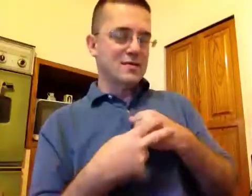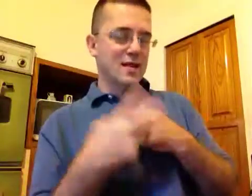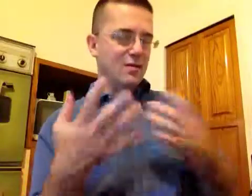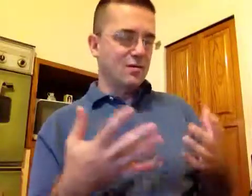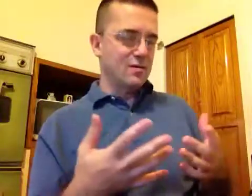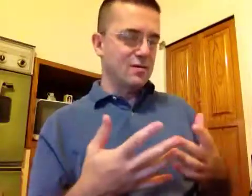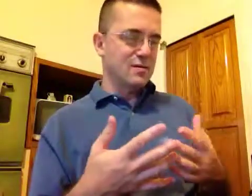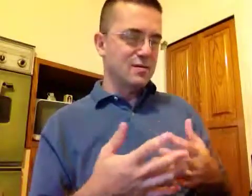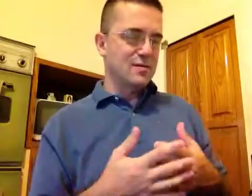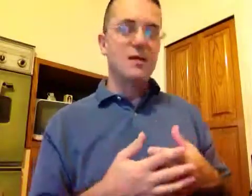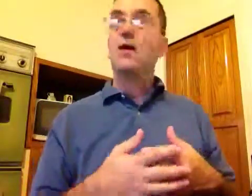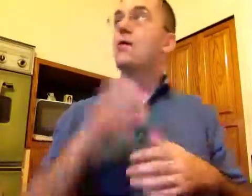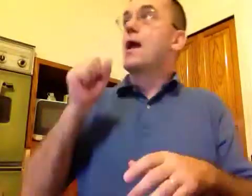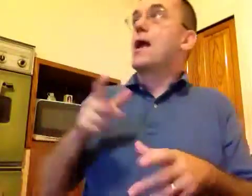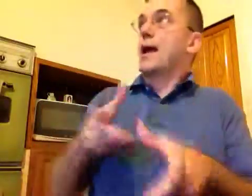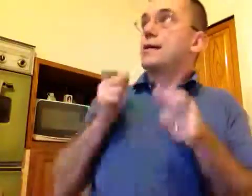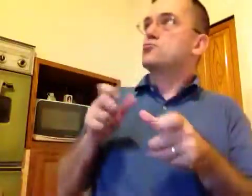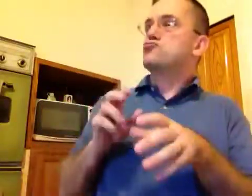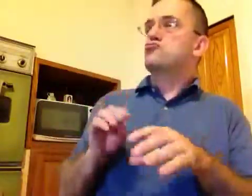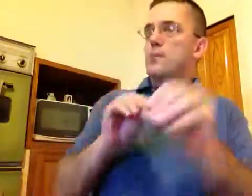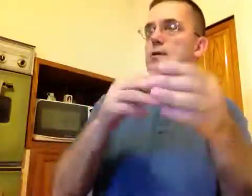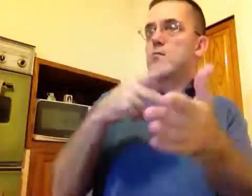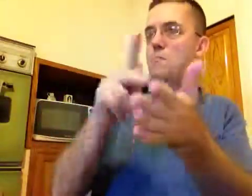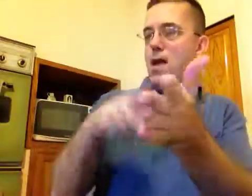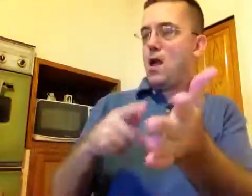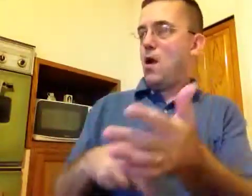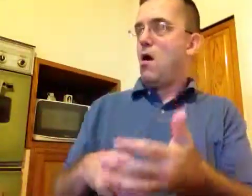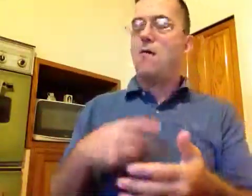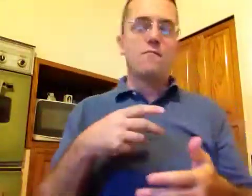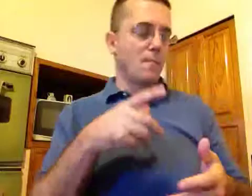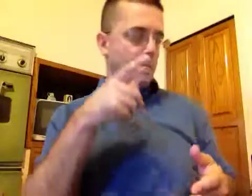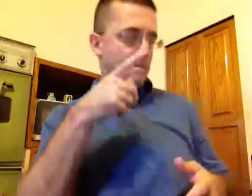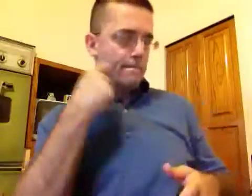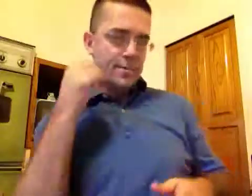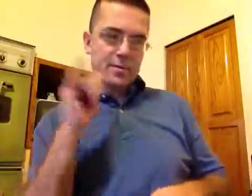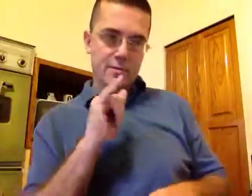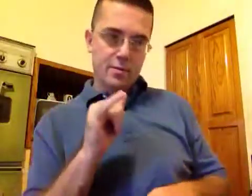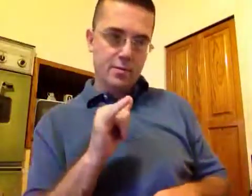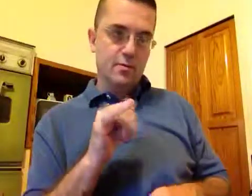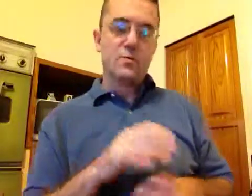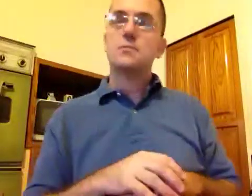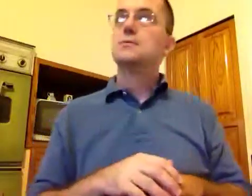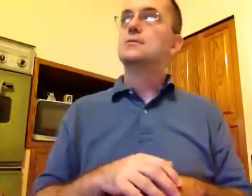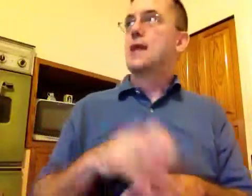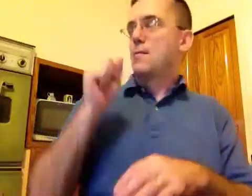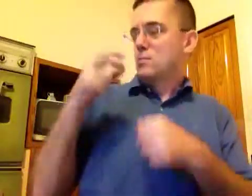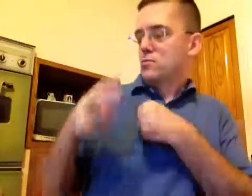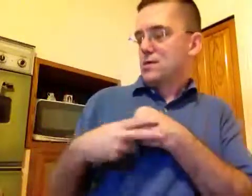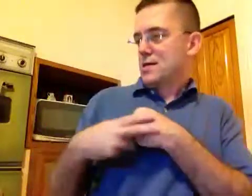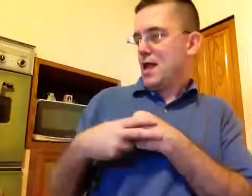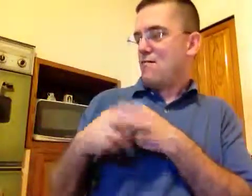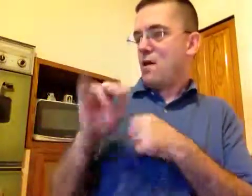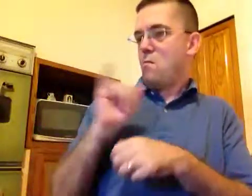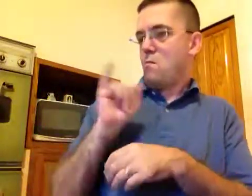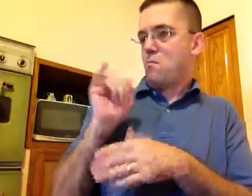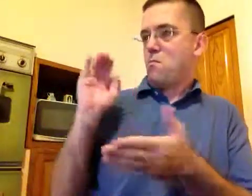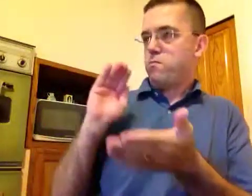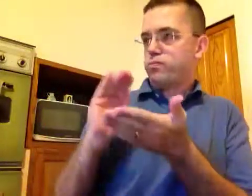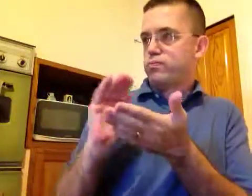to it quicker because we didn't have interest. Yeah, we're saving all that money on initially on the interest. And even